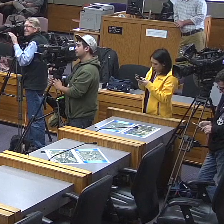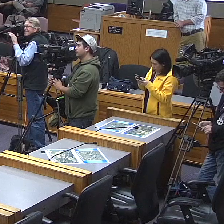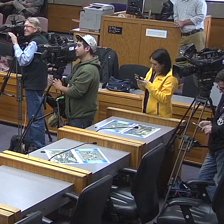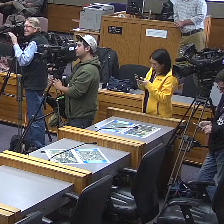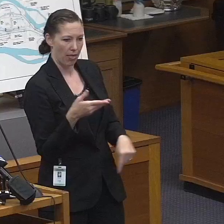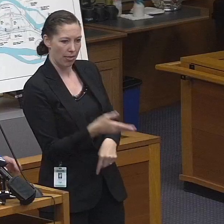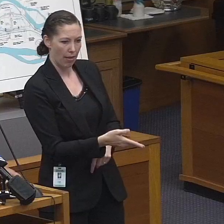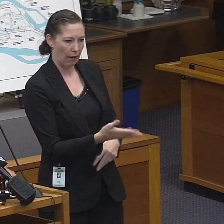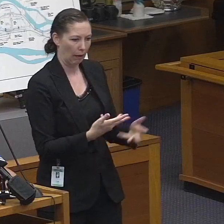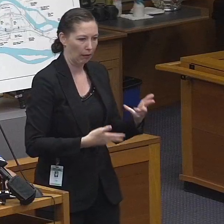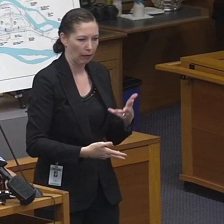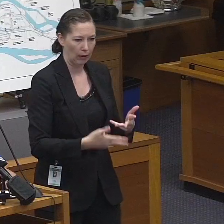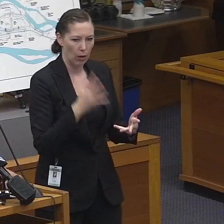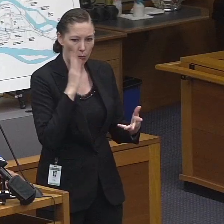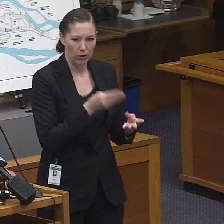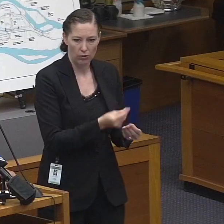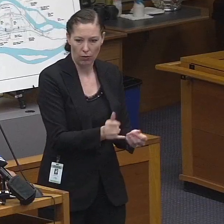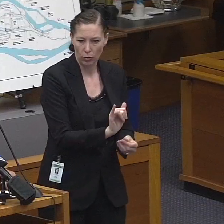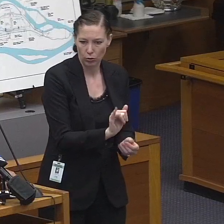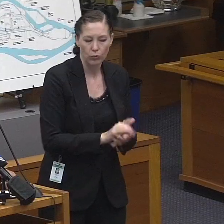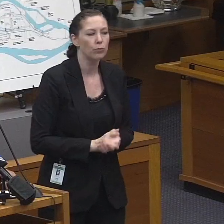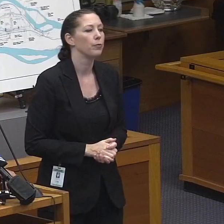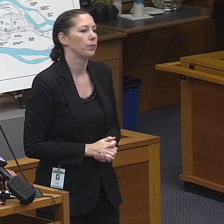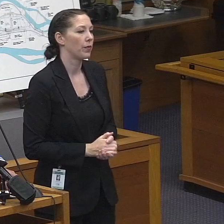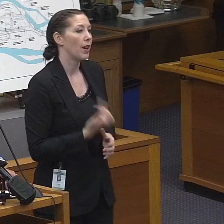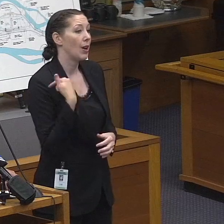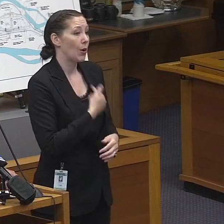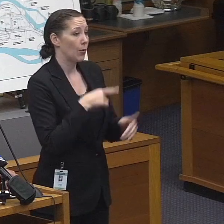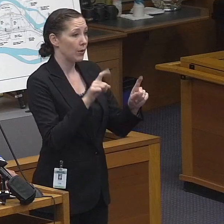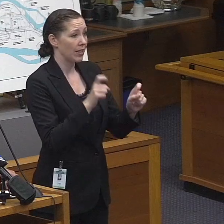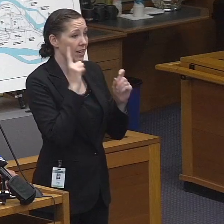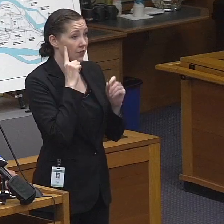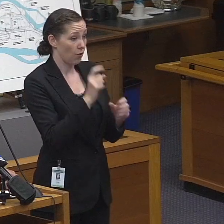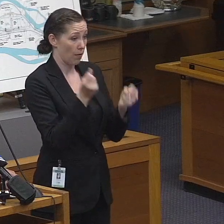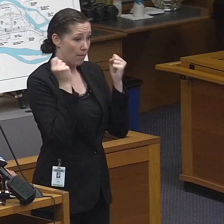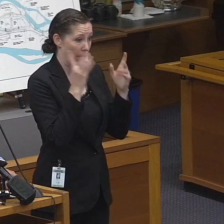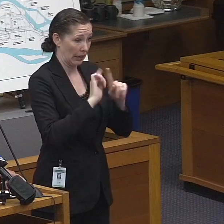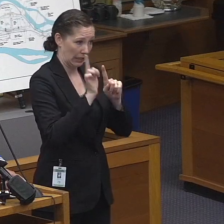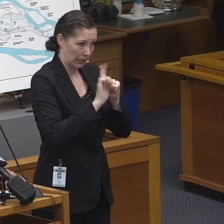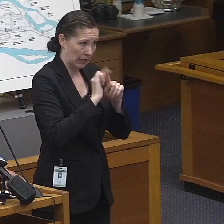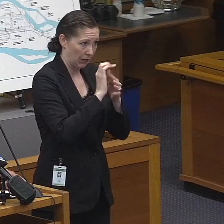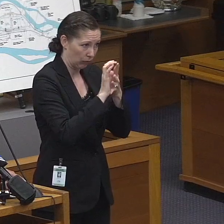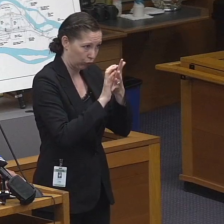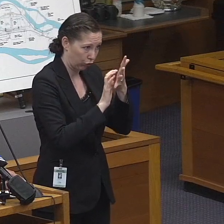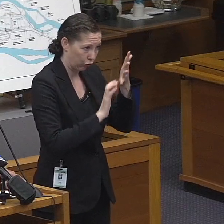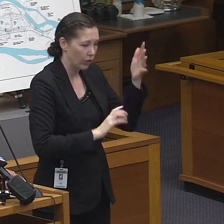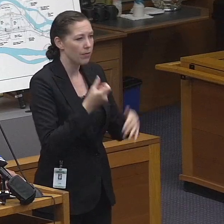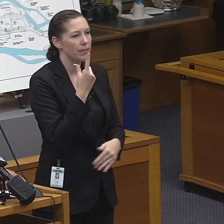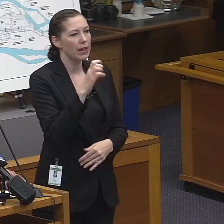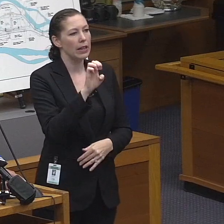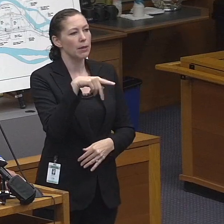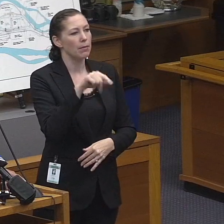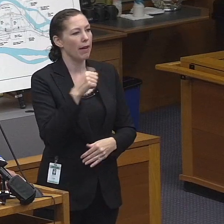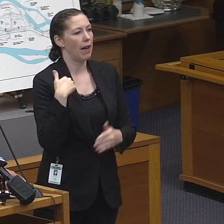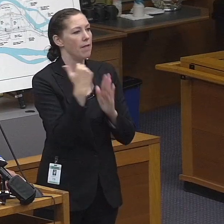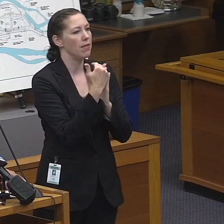the list in front of me, we test for a lot of constituents that are regulated by the Environmental Protection